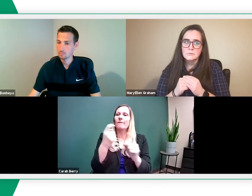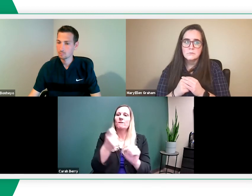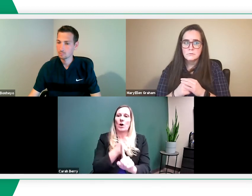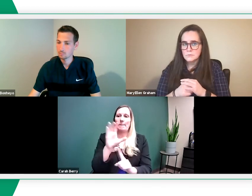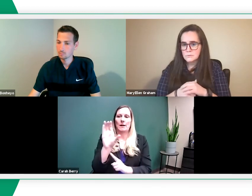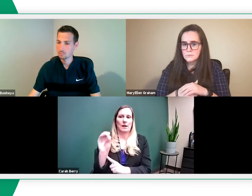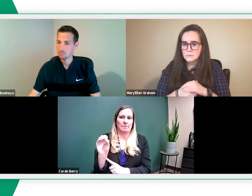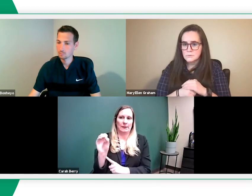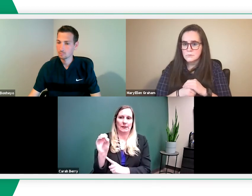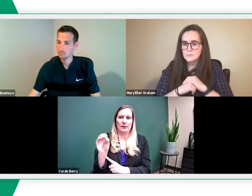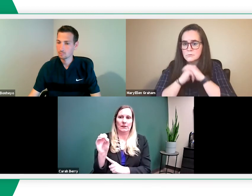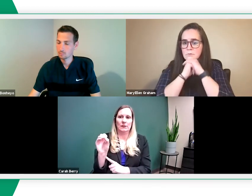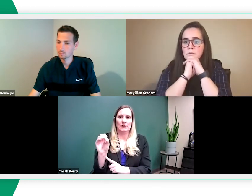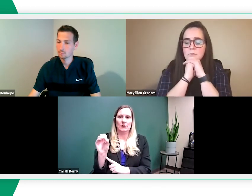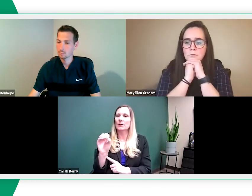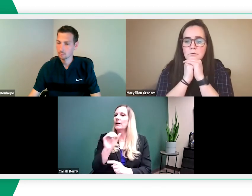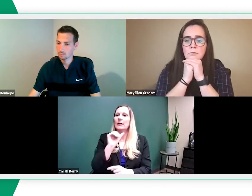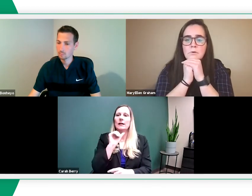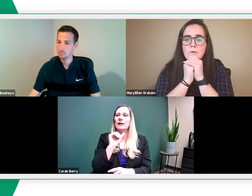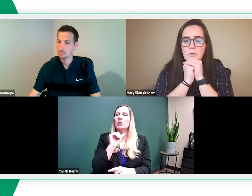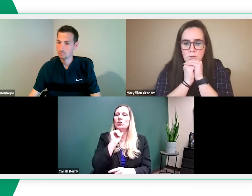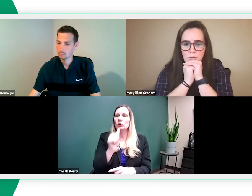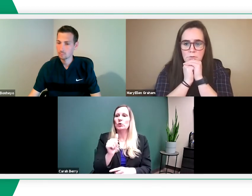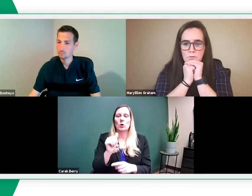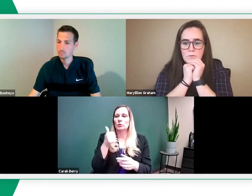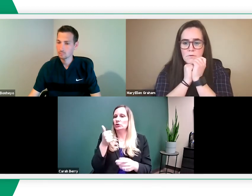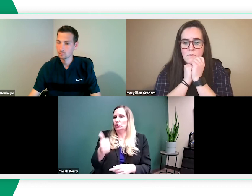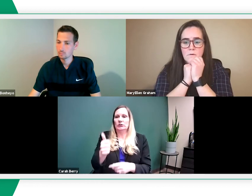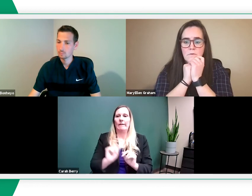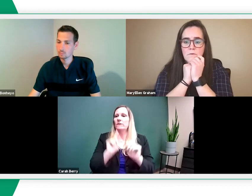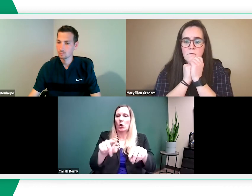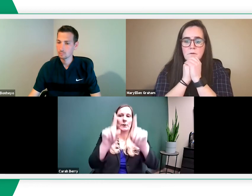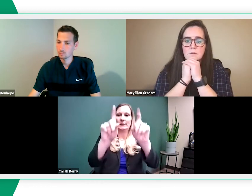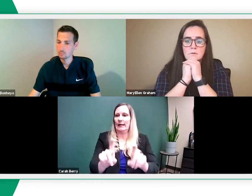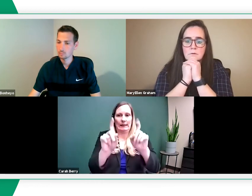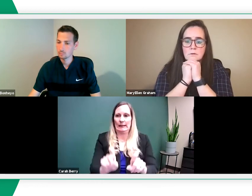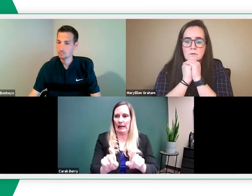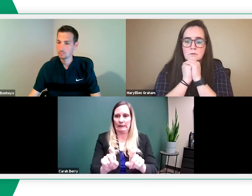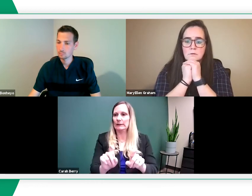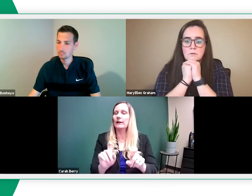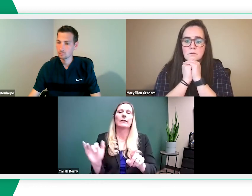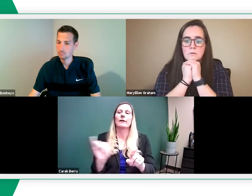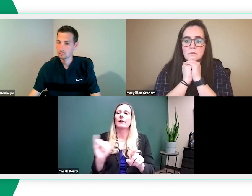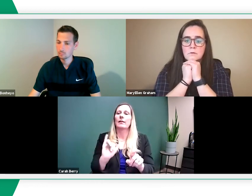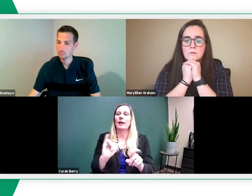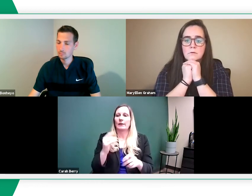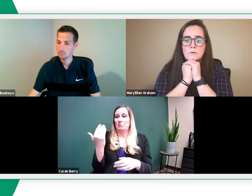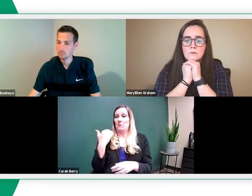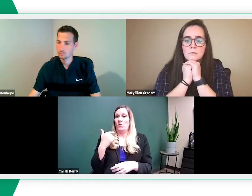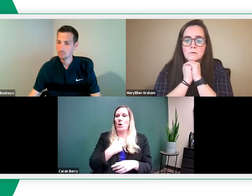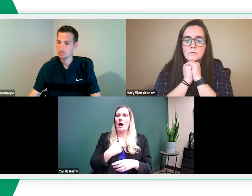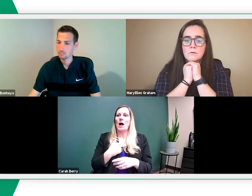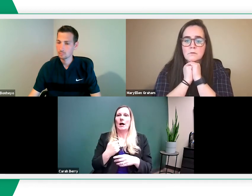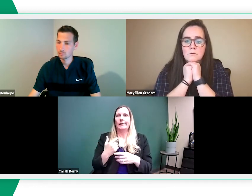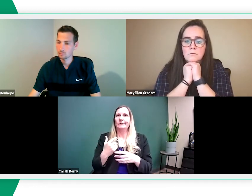really, you have to be supportive. You have to get support from a company. Uh, don't do it yourself and